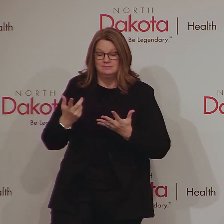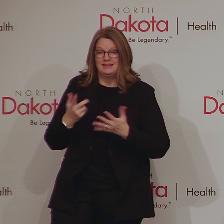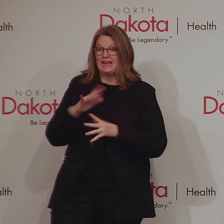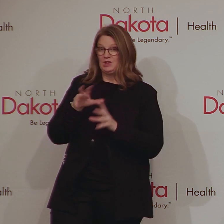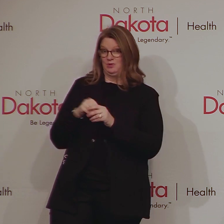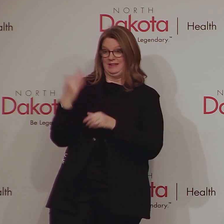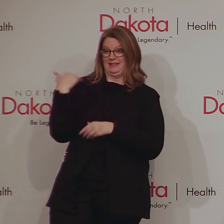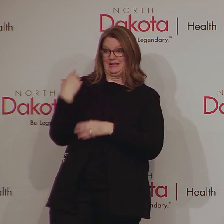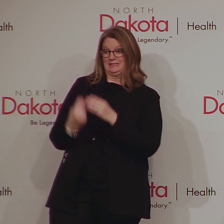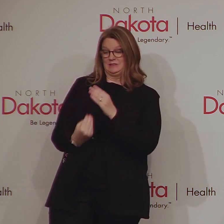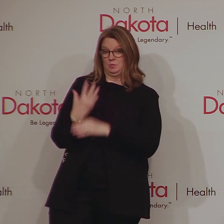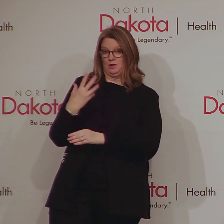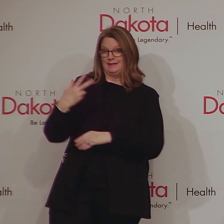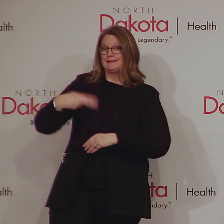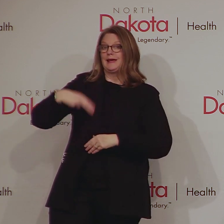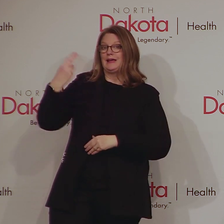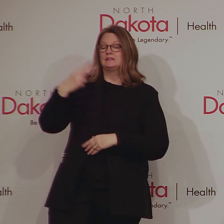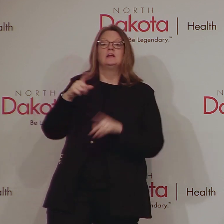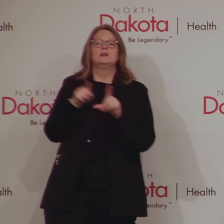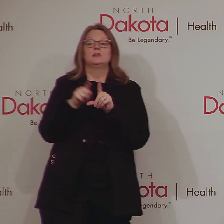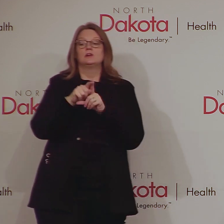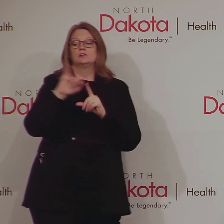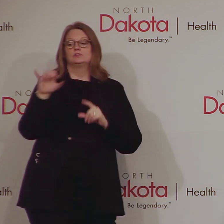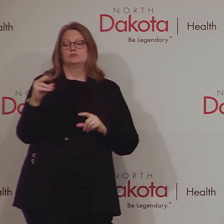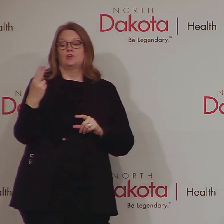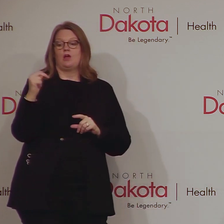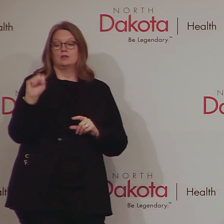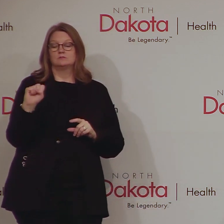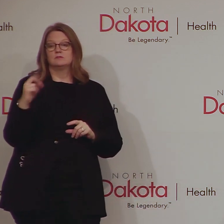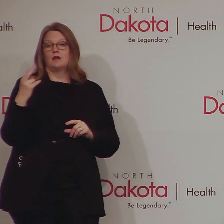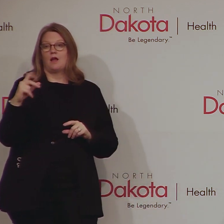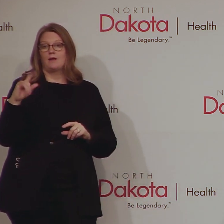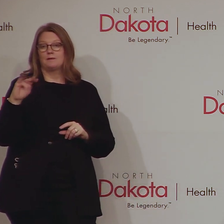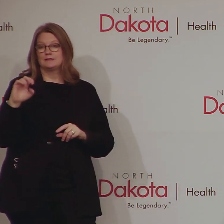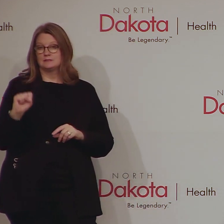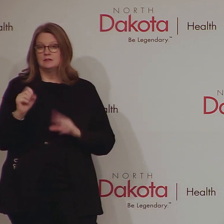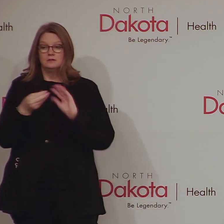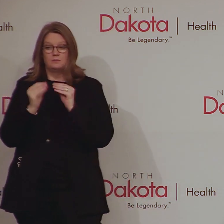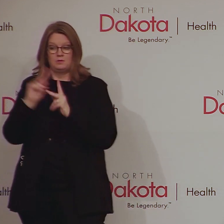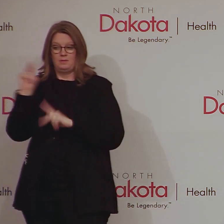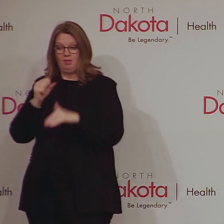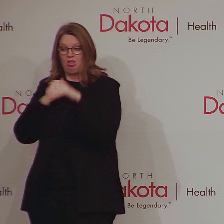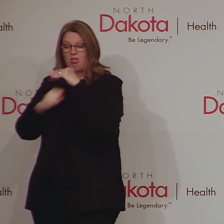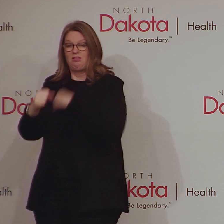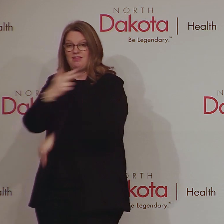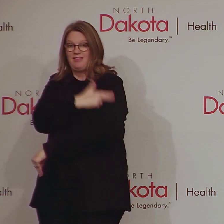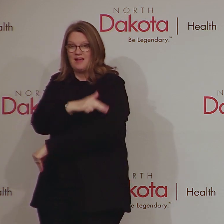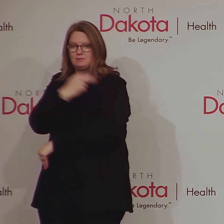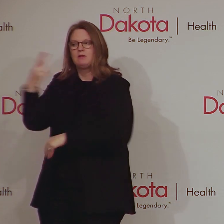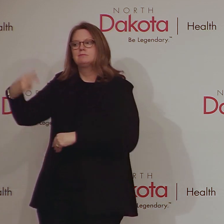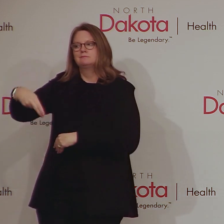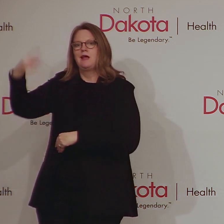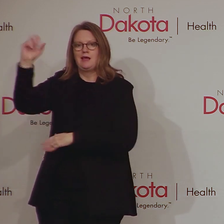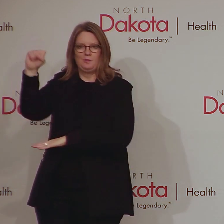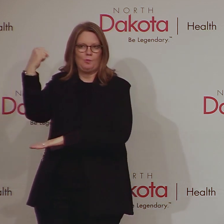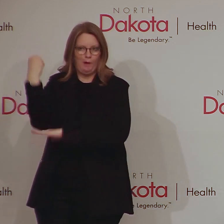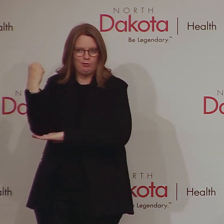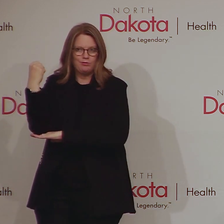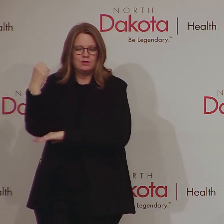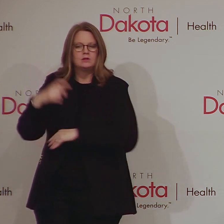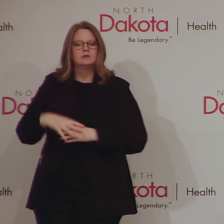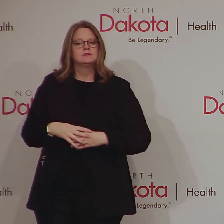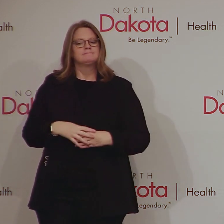last spring. And also, according to Johns Hopkins, hospitalizations nationally are at a record high. And we know from our